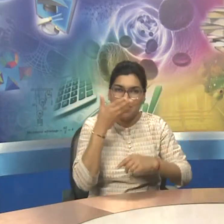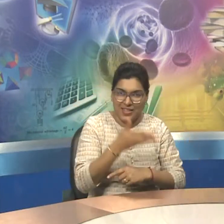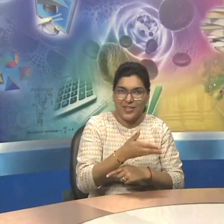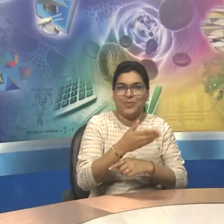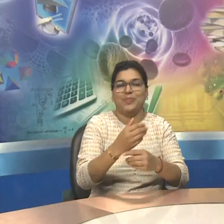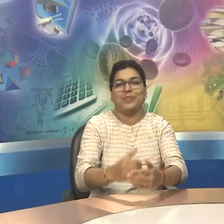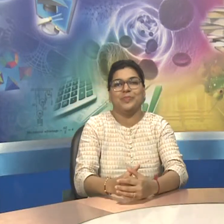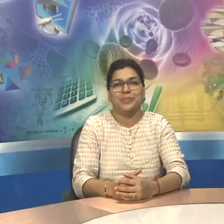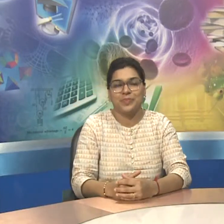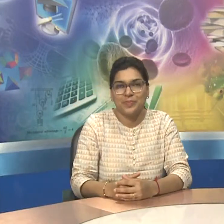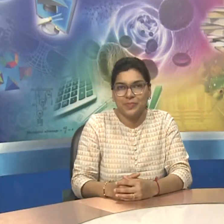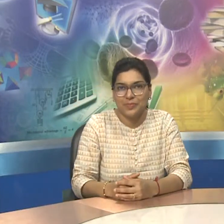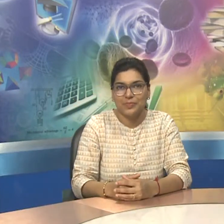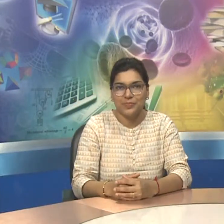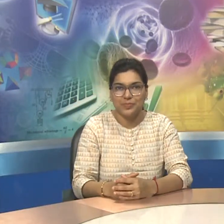easily do and learn.